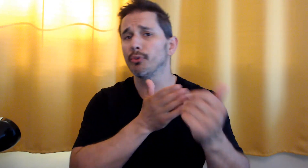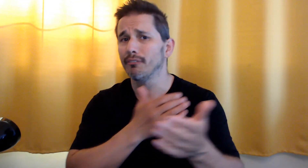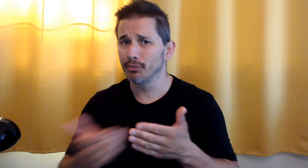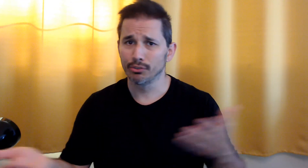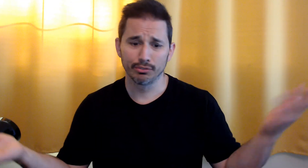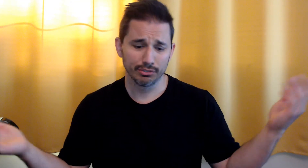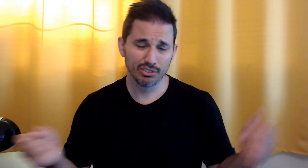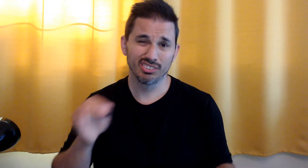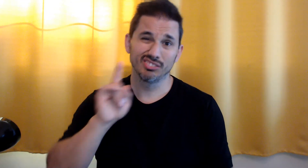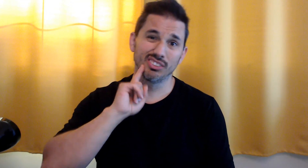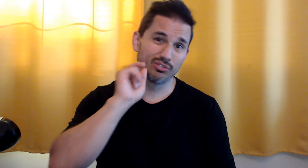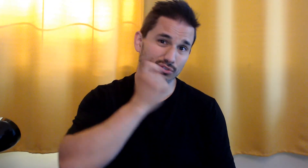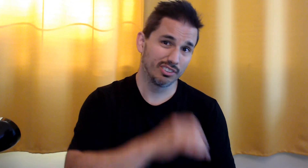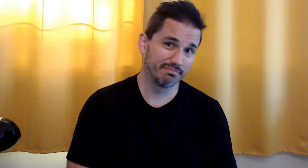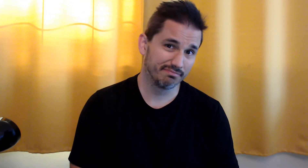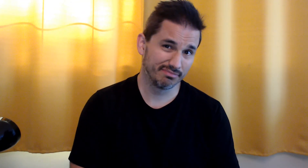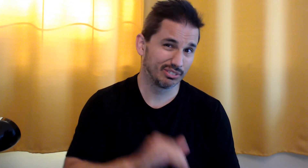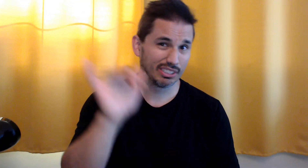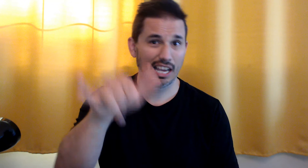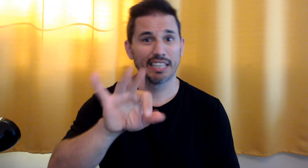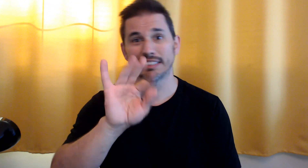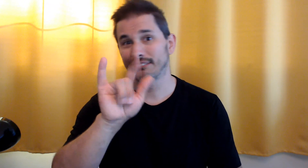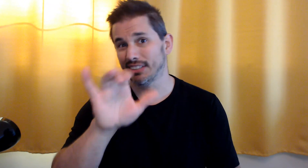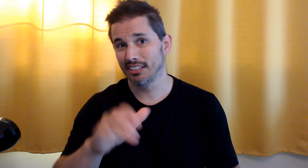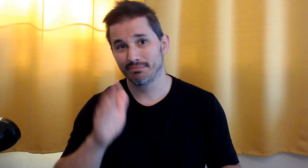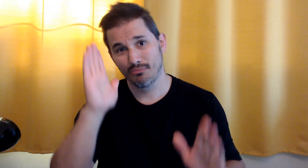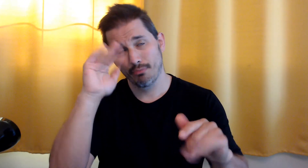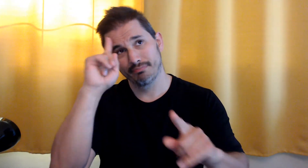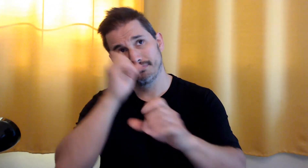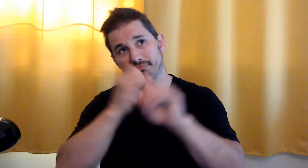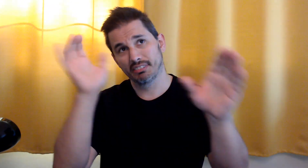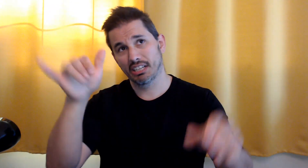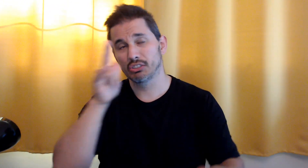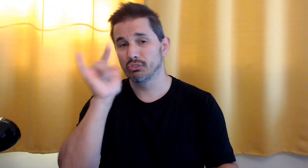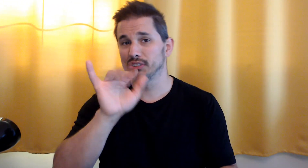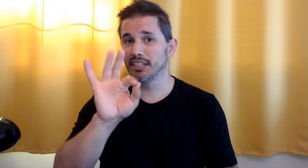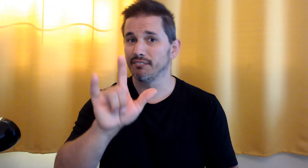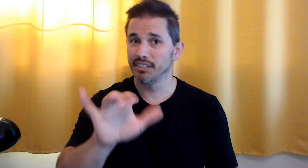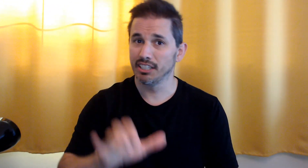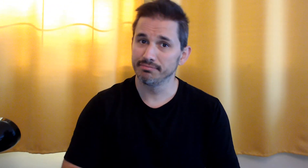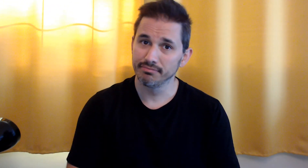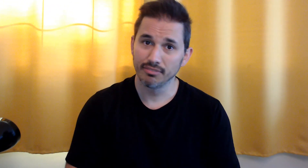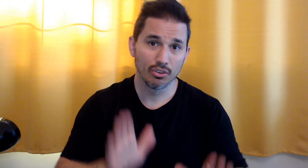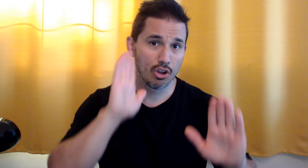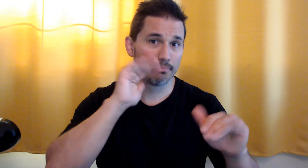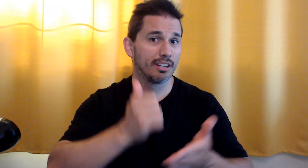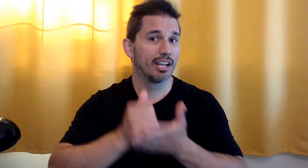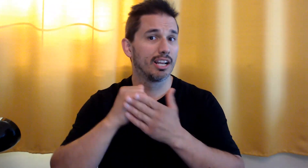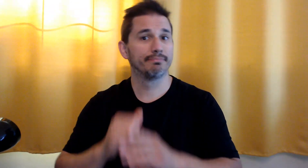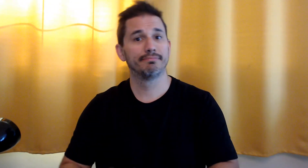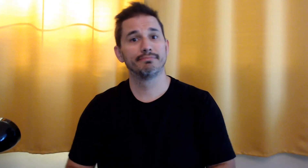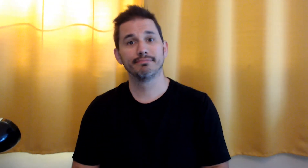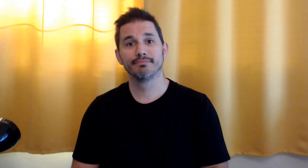or a button that looks like help, anything that could correspond with what you use the button for. So I hope that gives you a better idea of